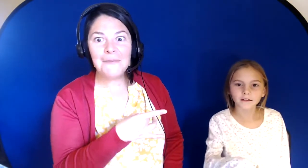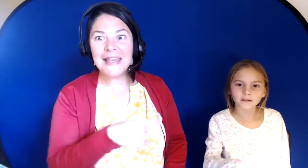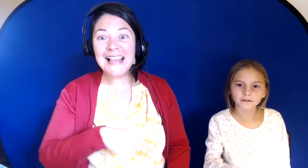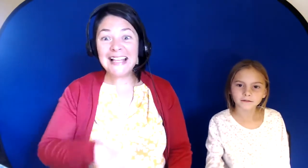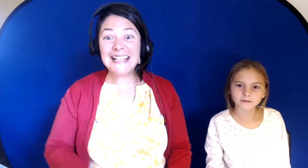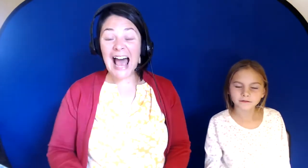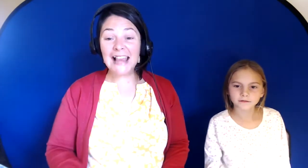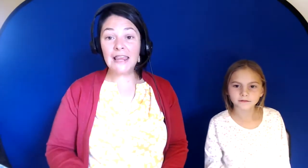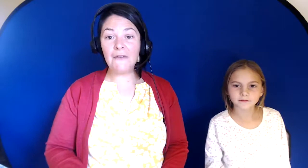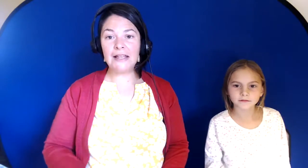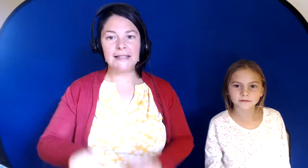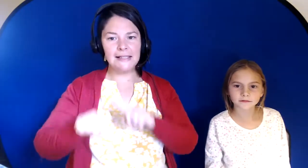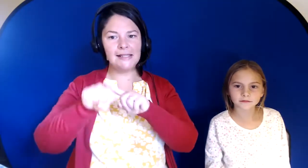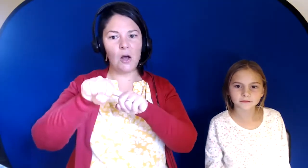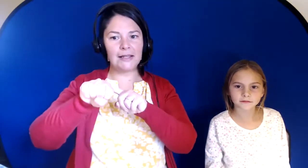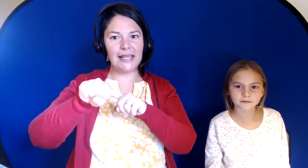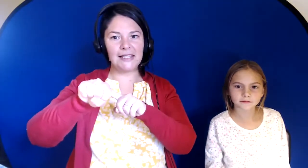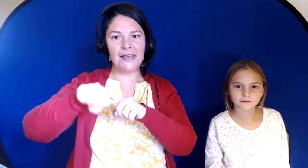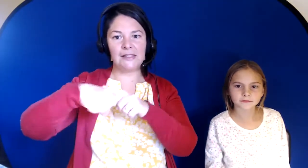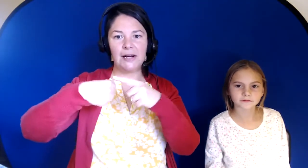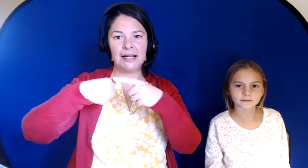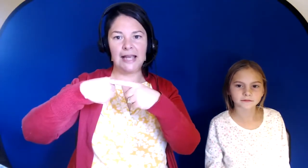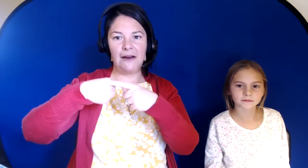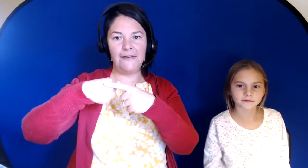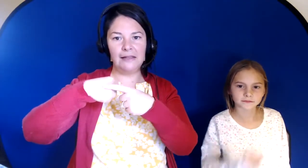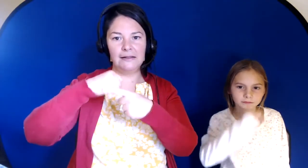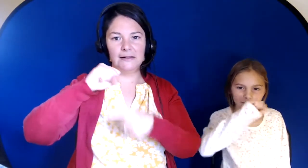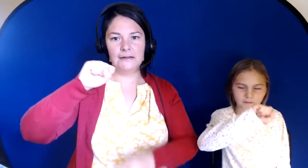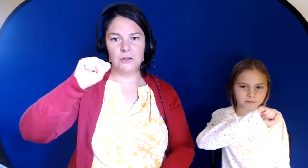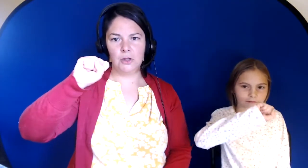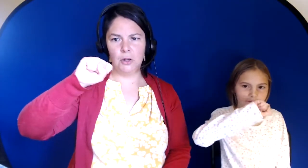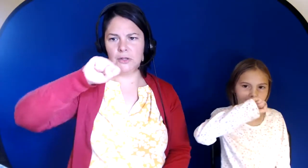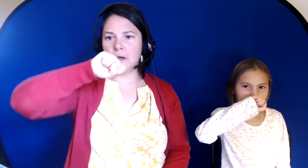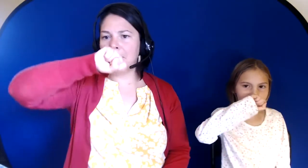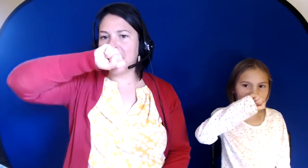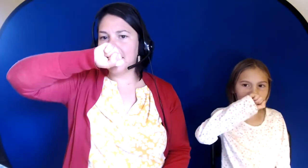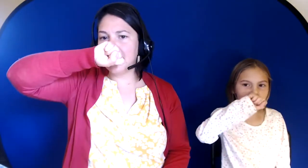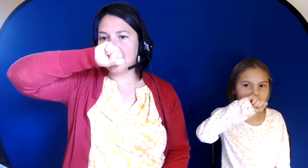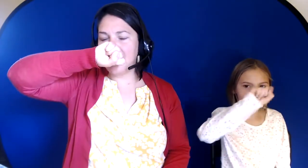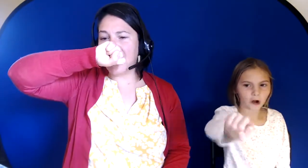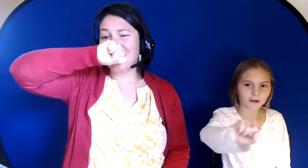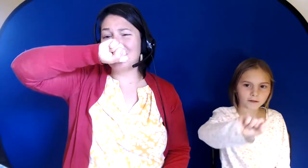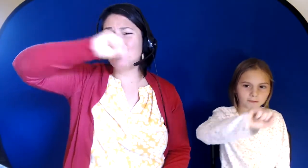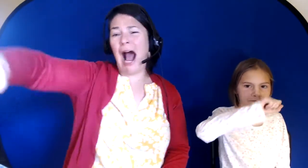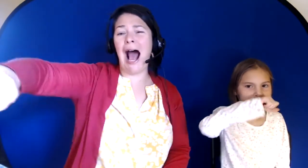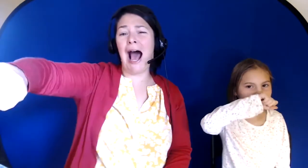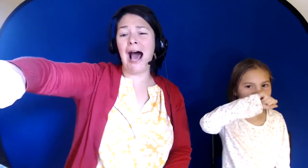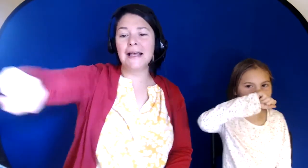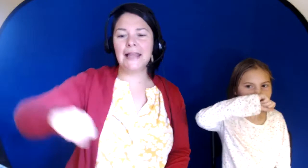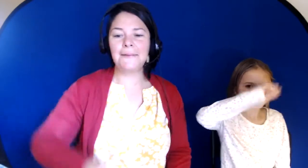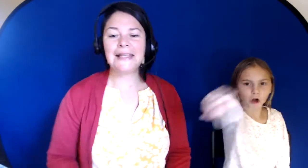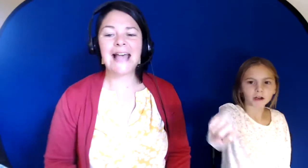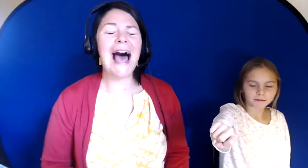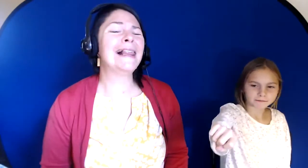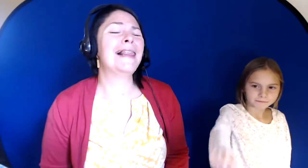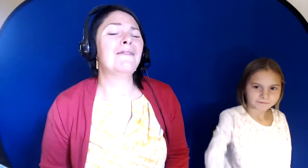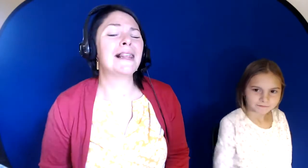Mila did. I love it. This is called kiss fist. We're going to take our fist, close it up, and kiss the back of it. Mwah! That means I love it, love it,